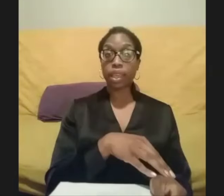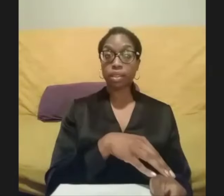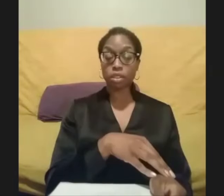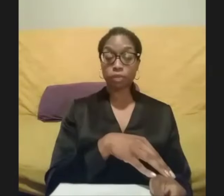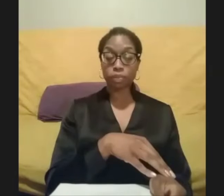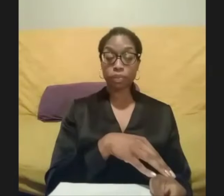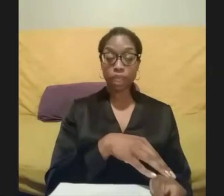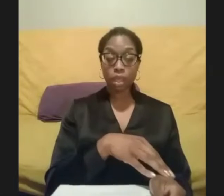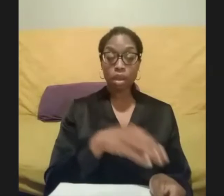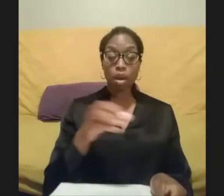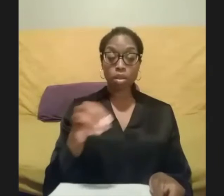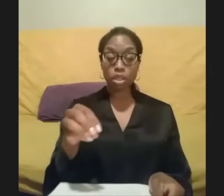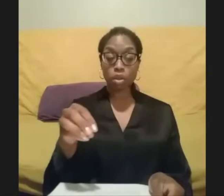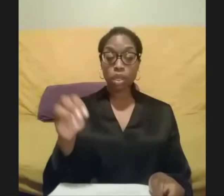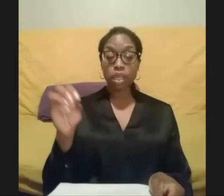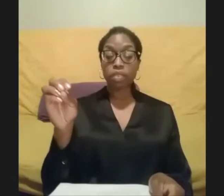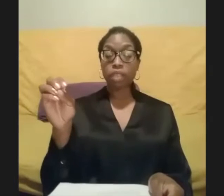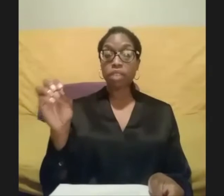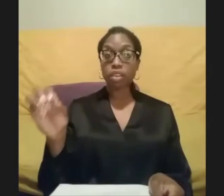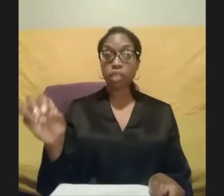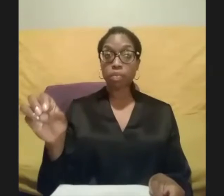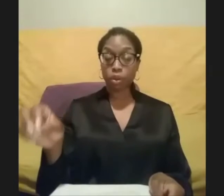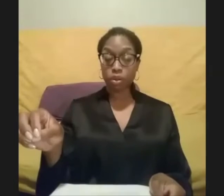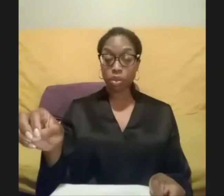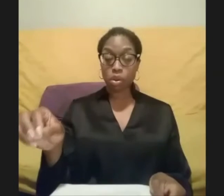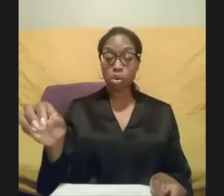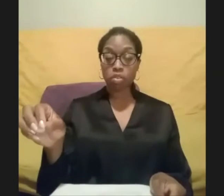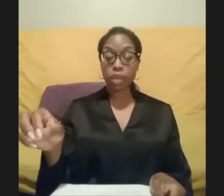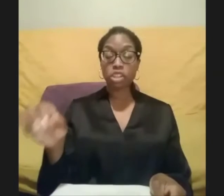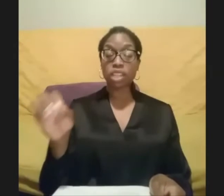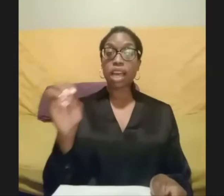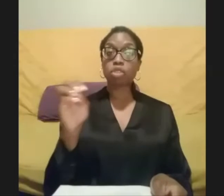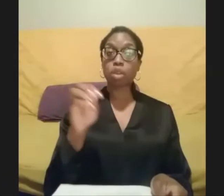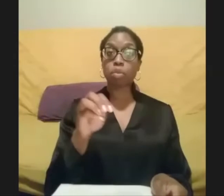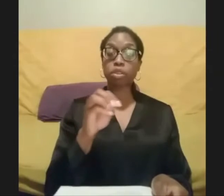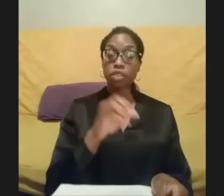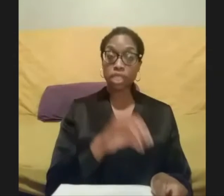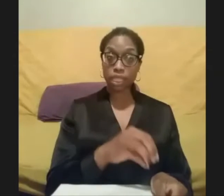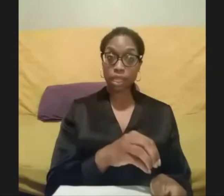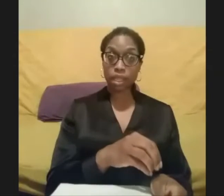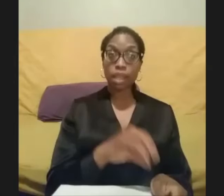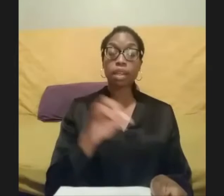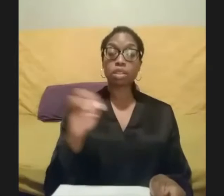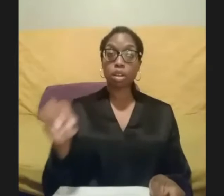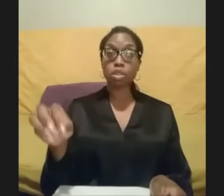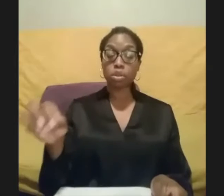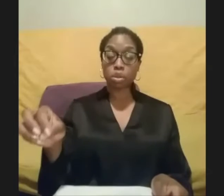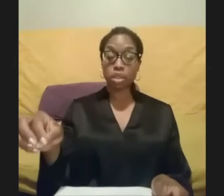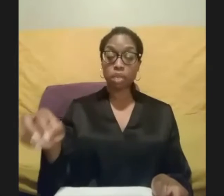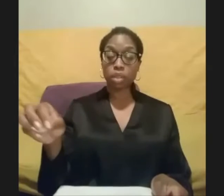cancer. Also, if they have never given birth, or if the patient has had trouble with their fertility, that is also associated with